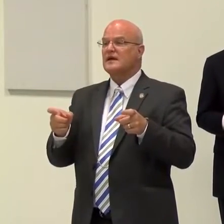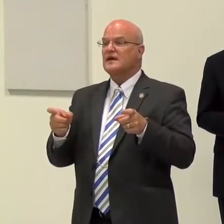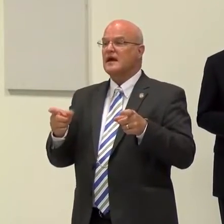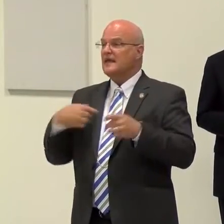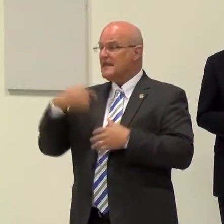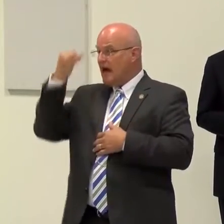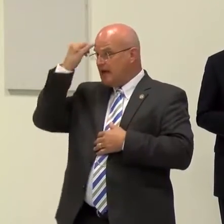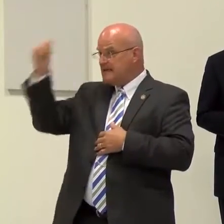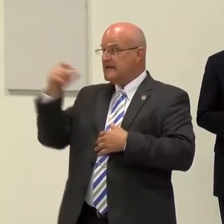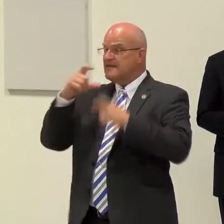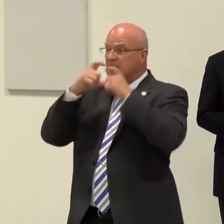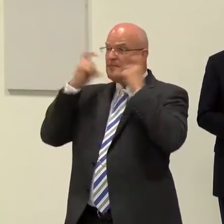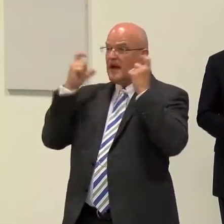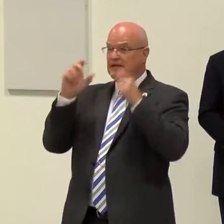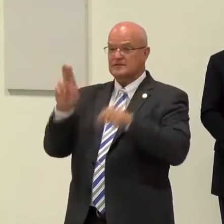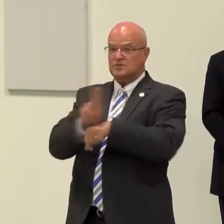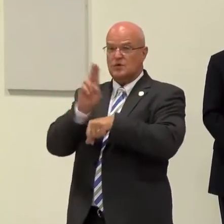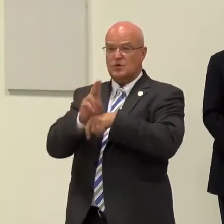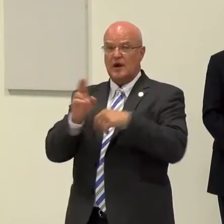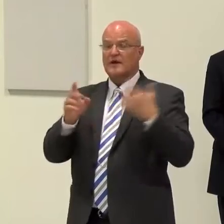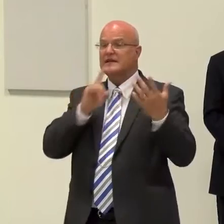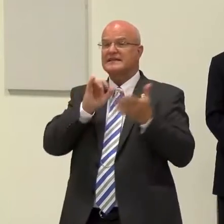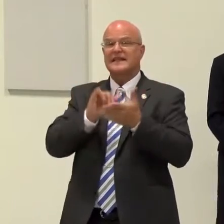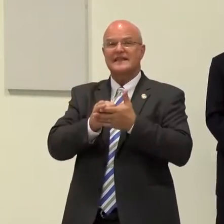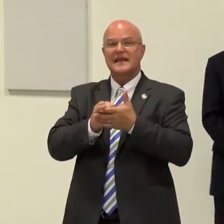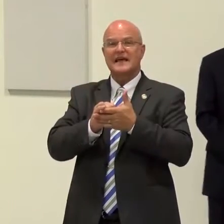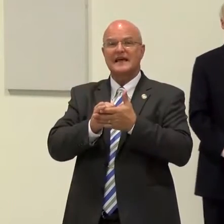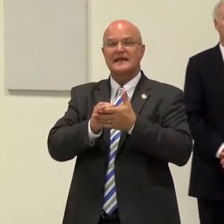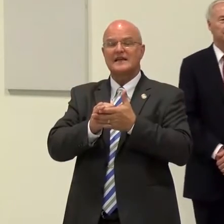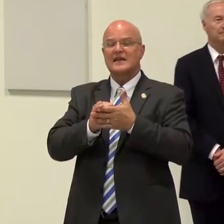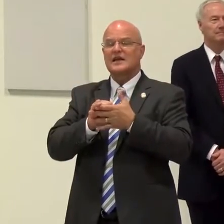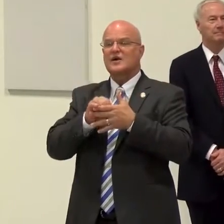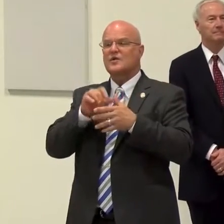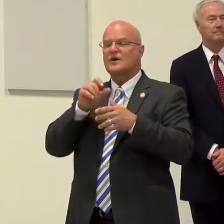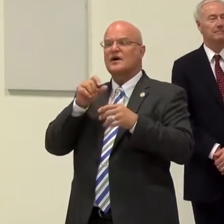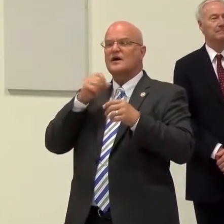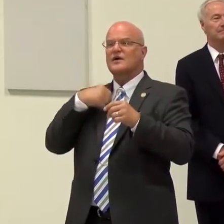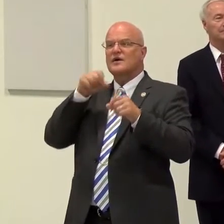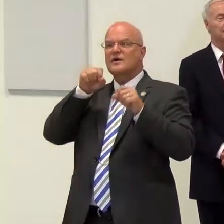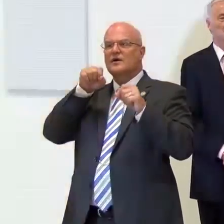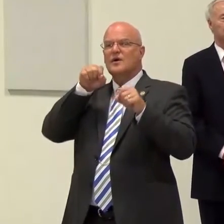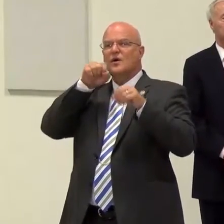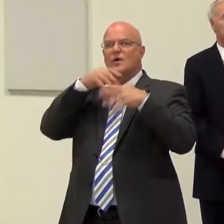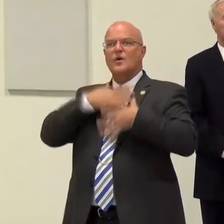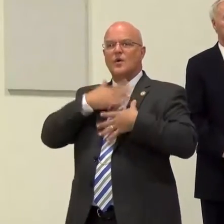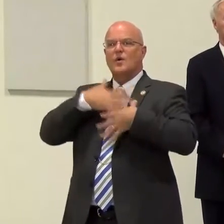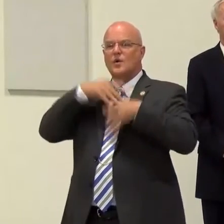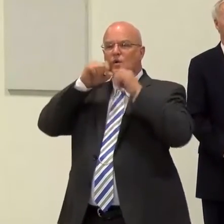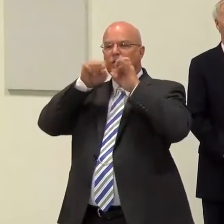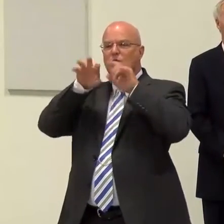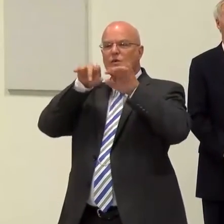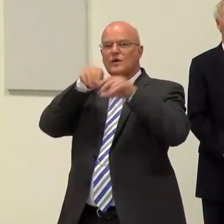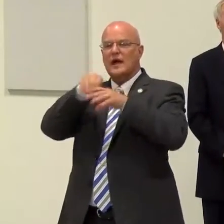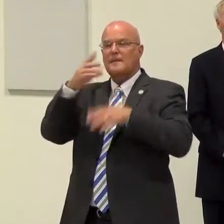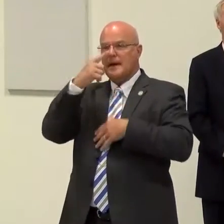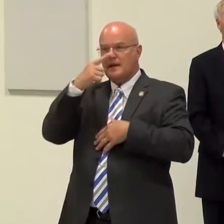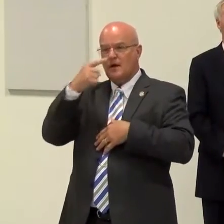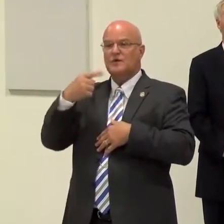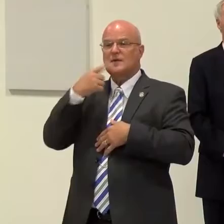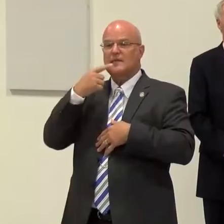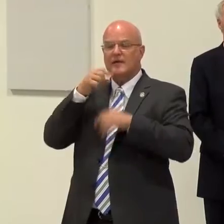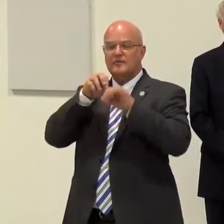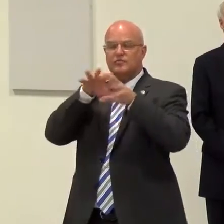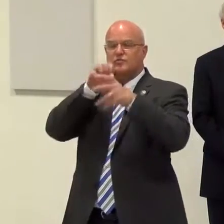The idea of the masks that we're wearing is that it will catch the respiratory droplets as they come out of my nose, my